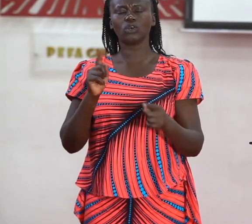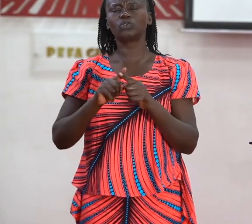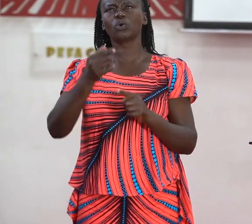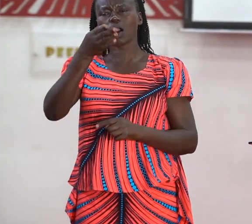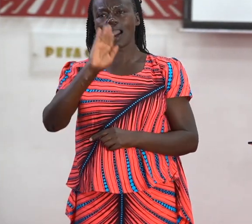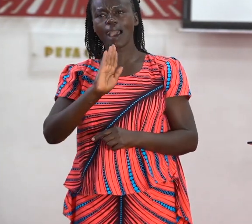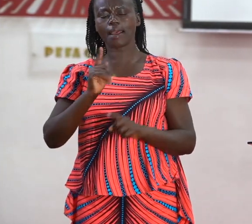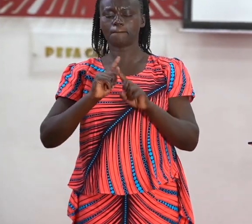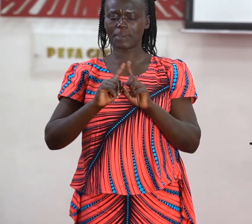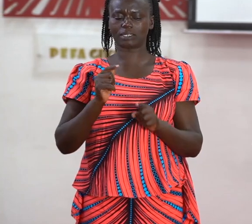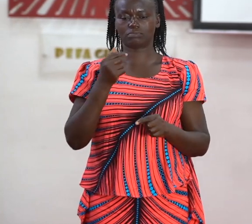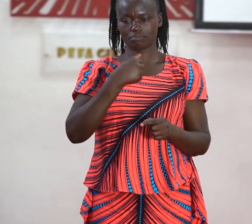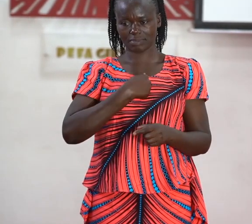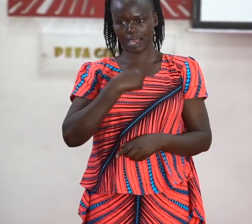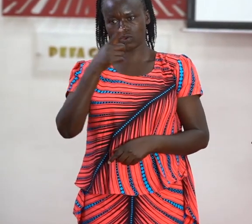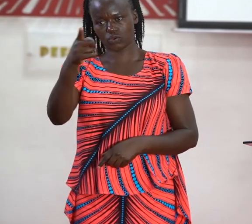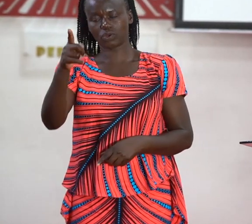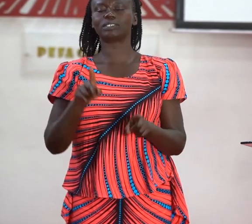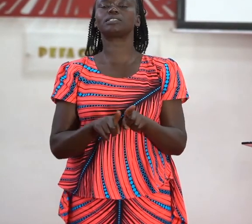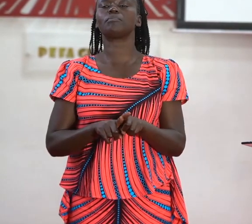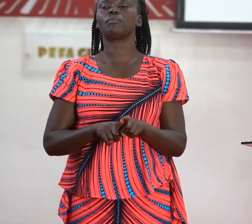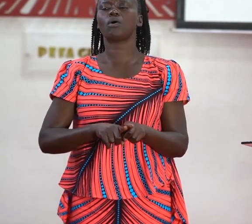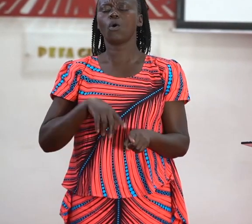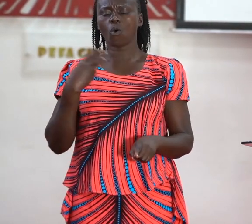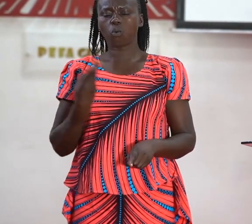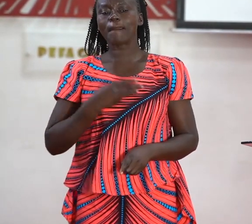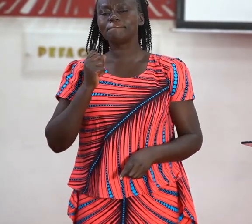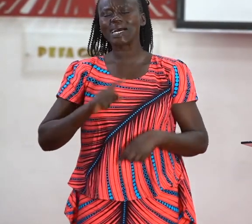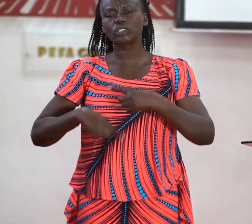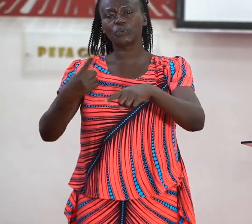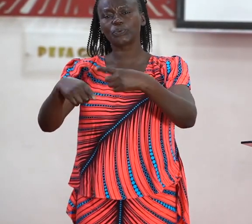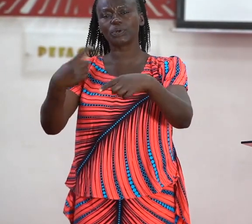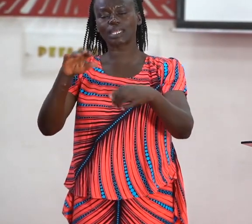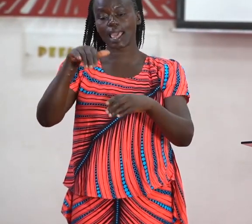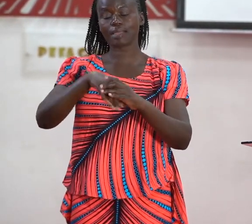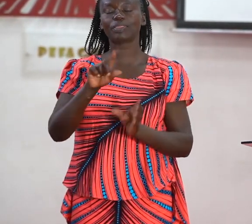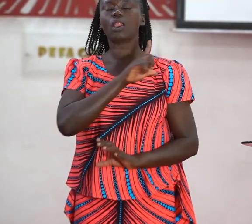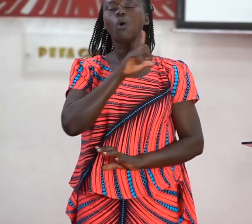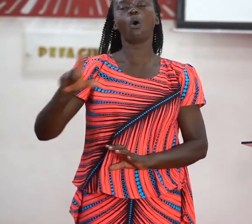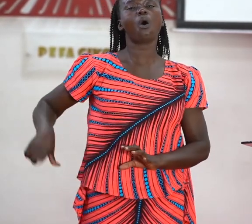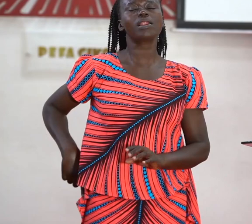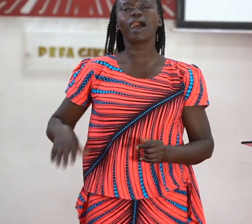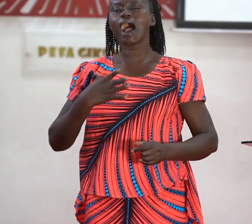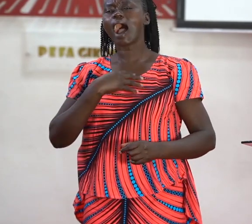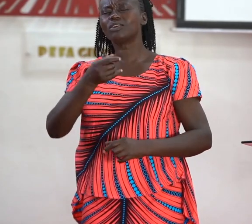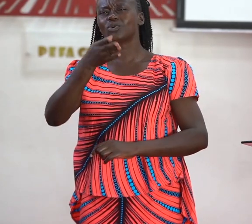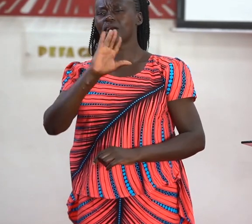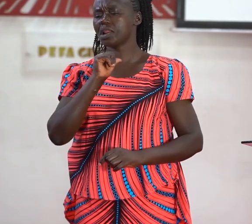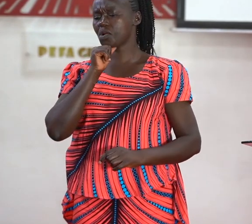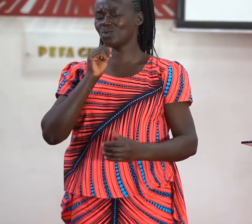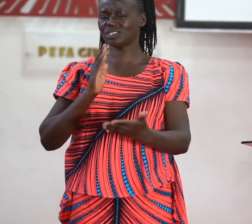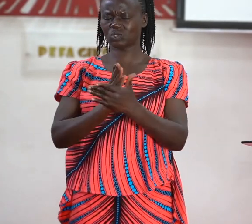me and you. And so we should continue in the Lord. And God has not